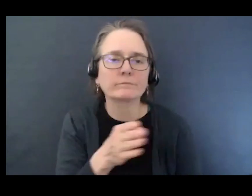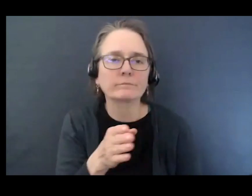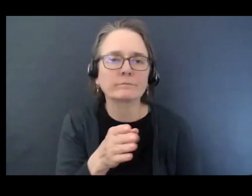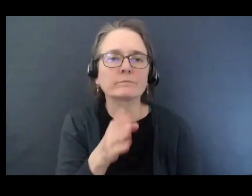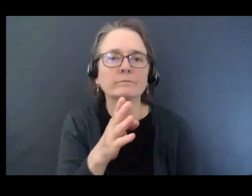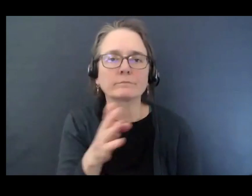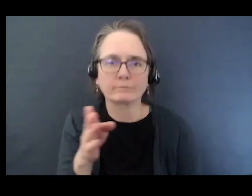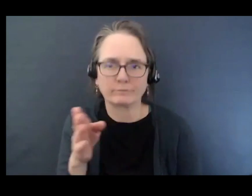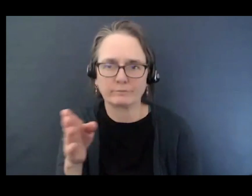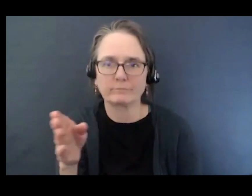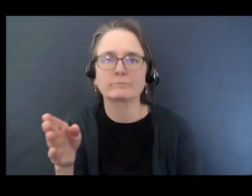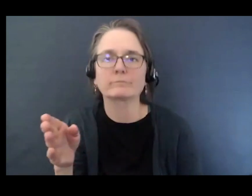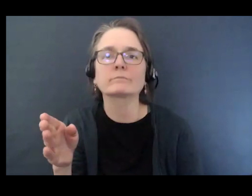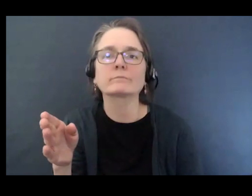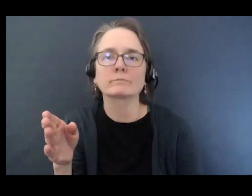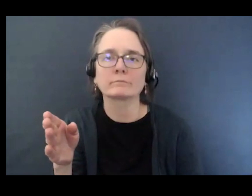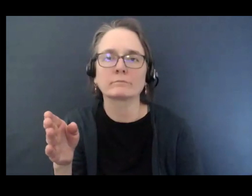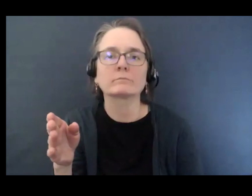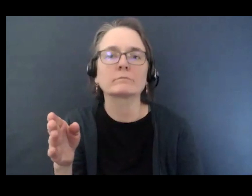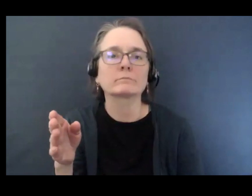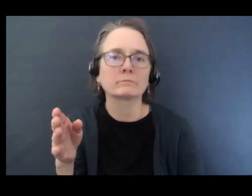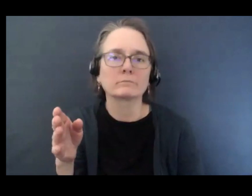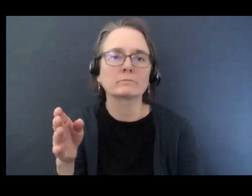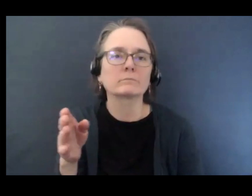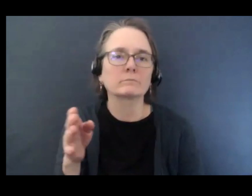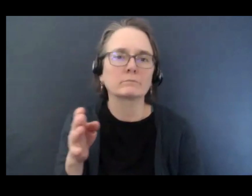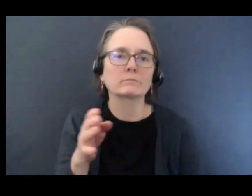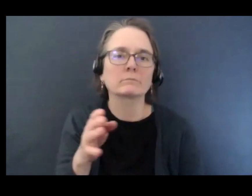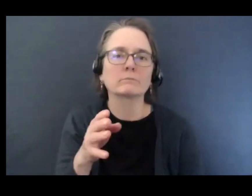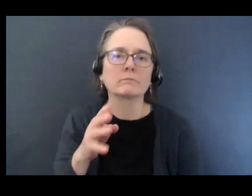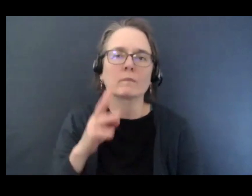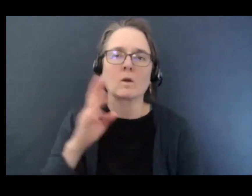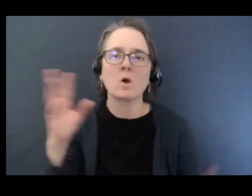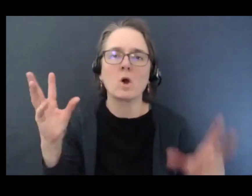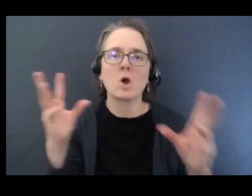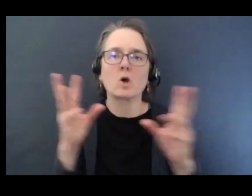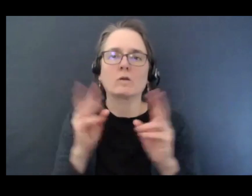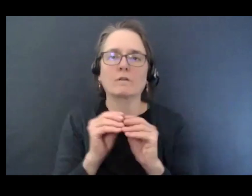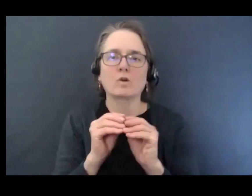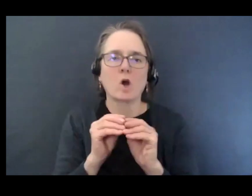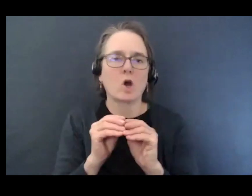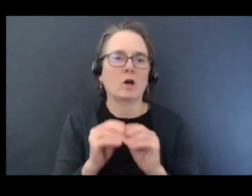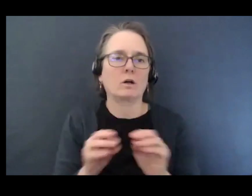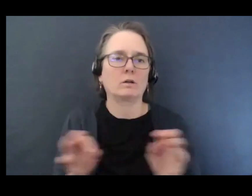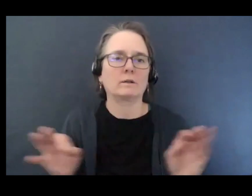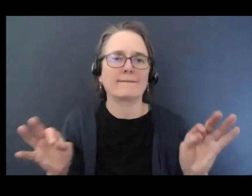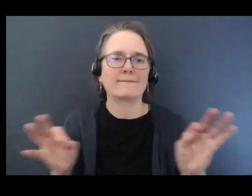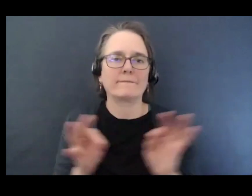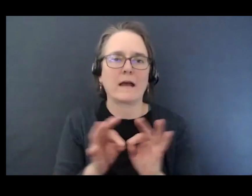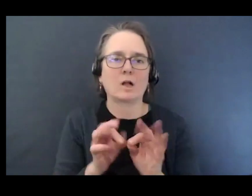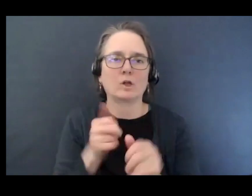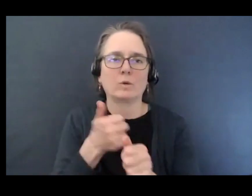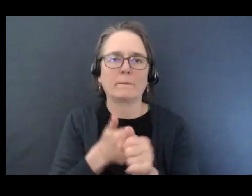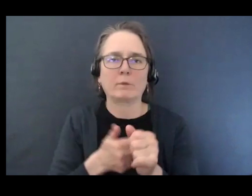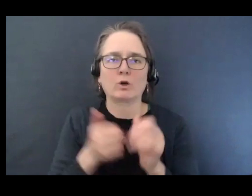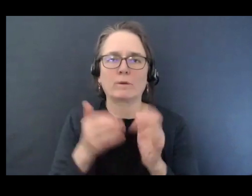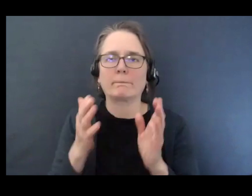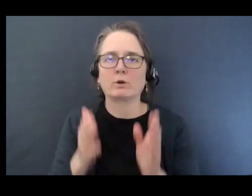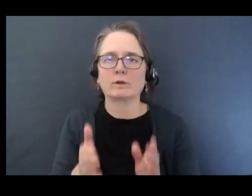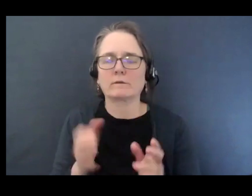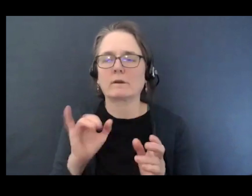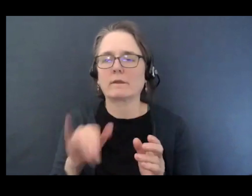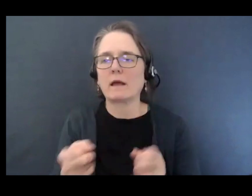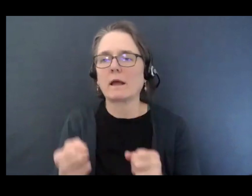we can see the overall value per person and sort of connection units per person. That's kind of a